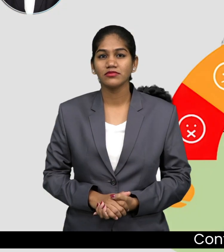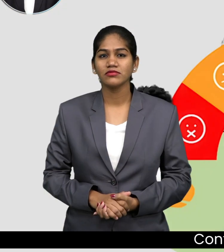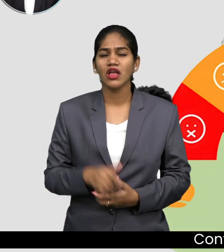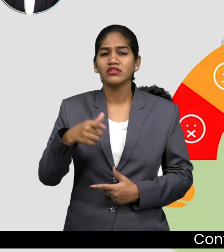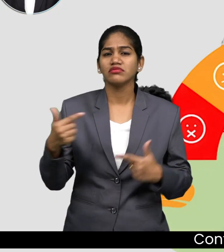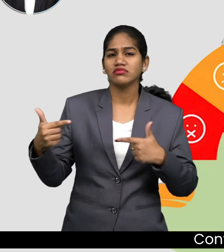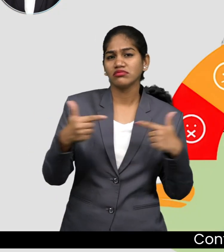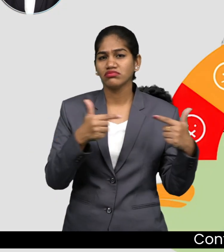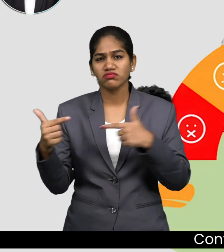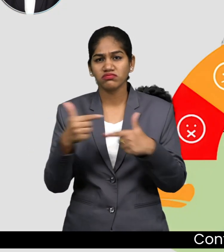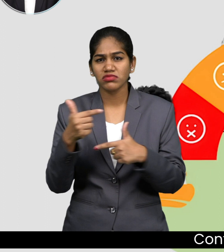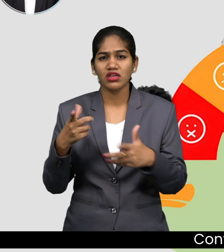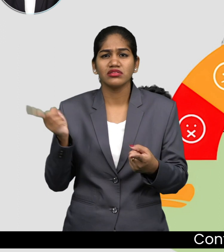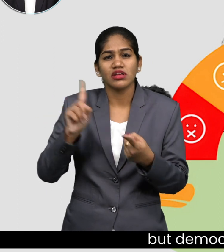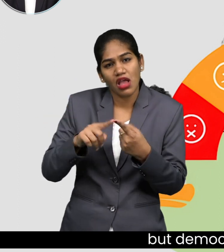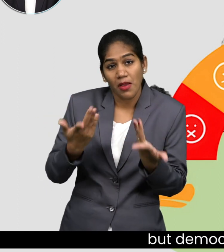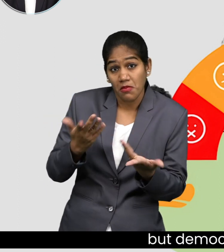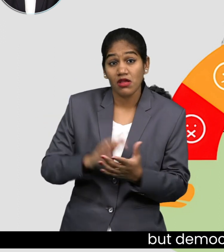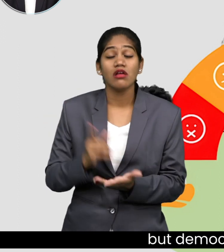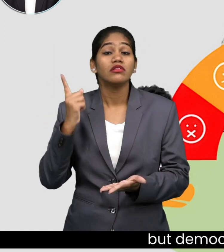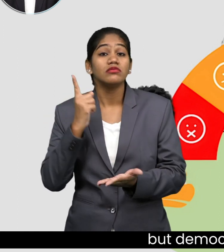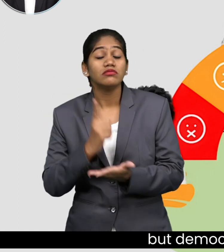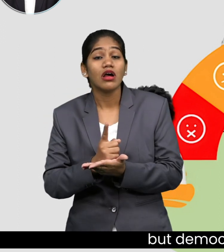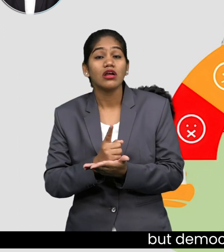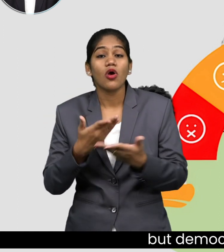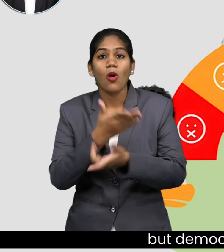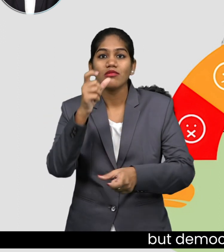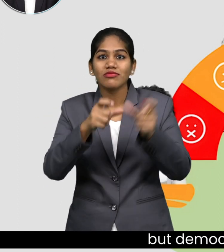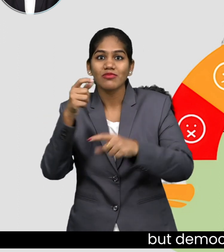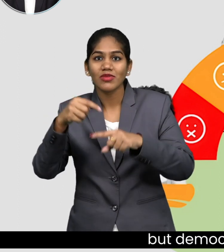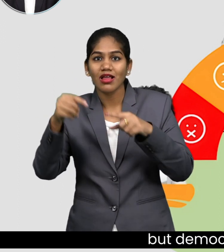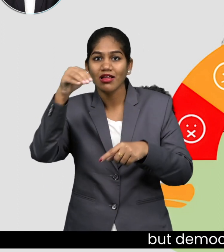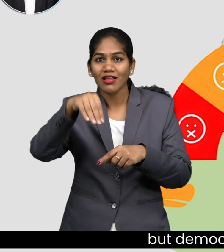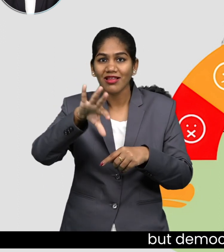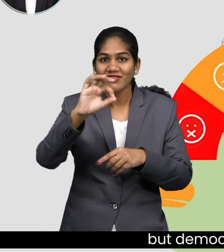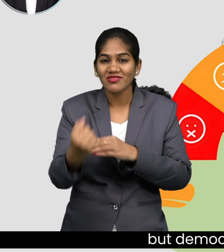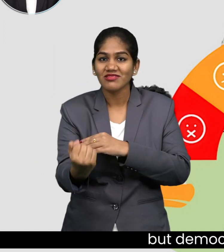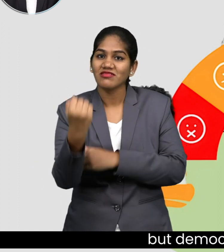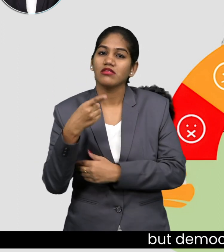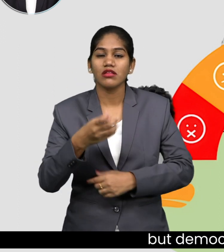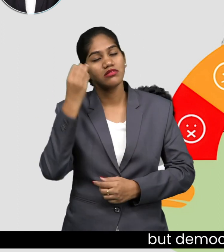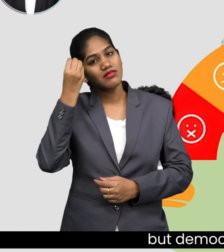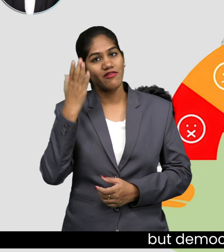Conflict can happen. Conflict democracies are aware of this.